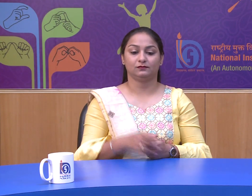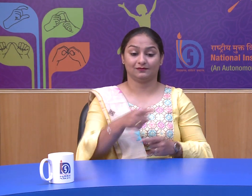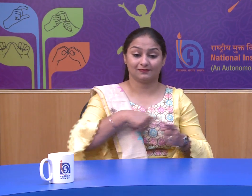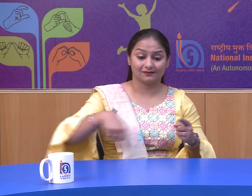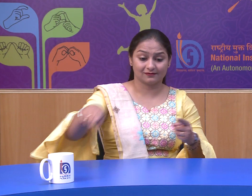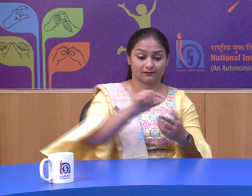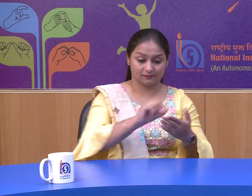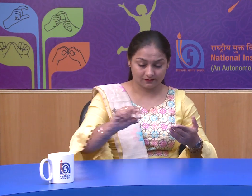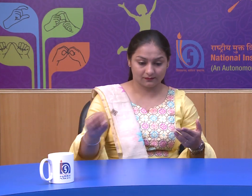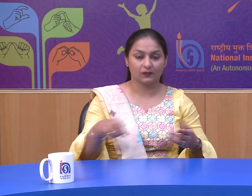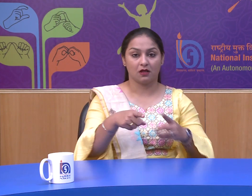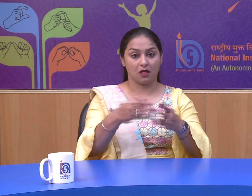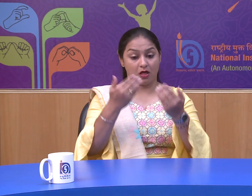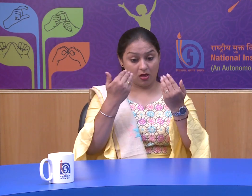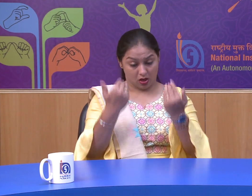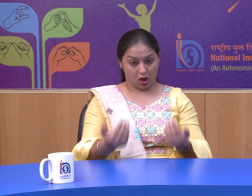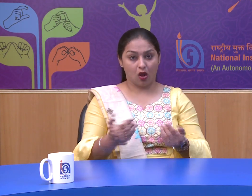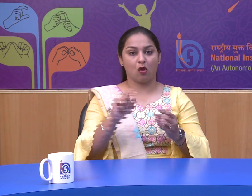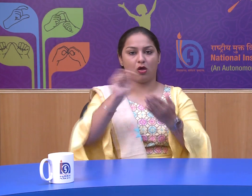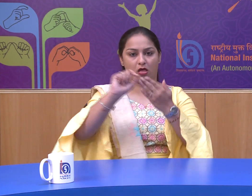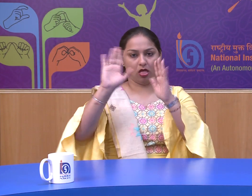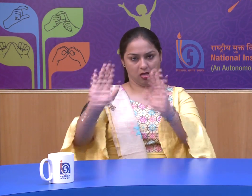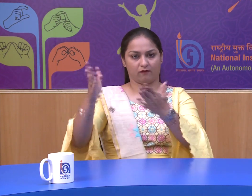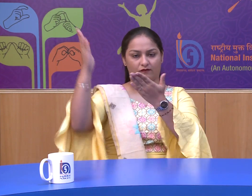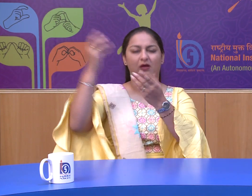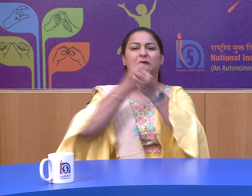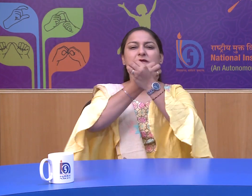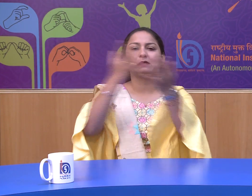are still readable at some places.